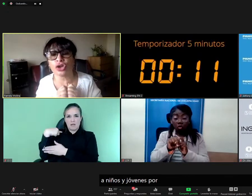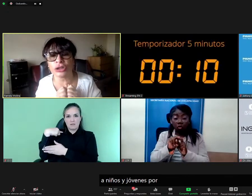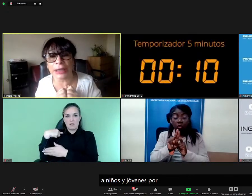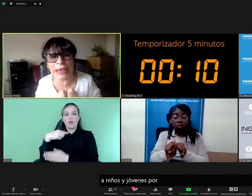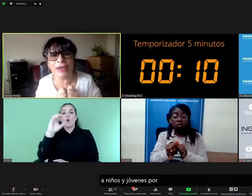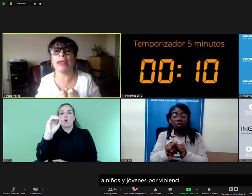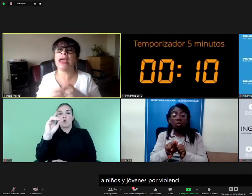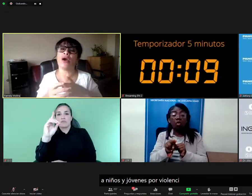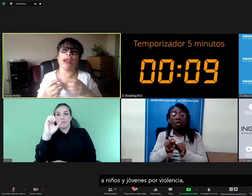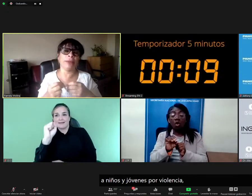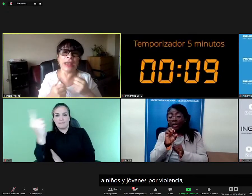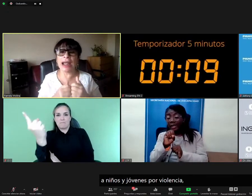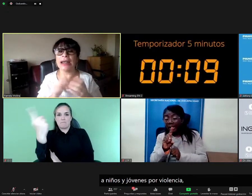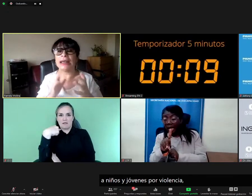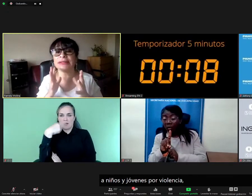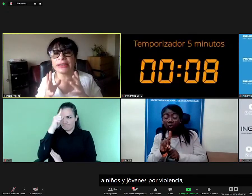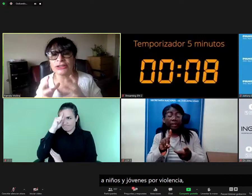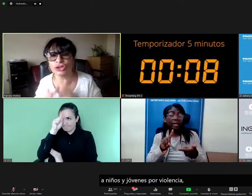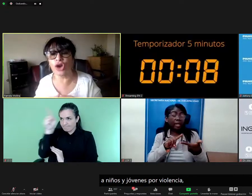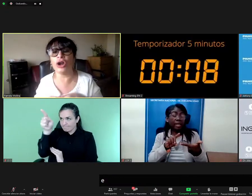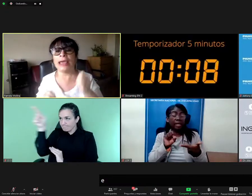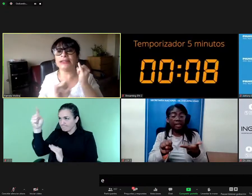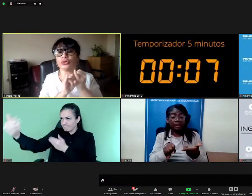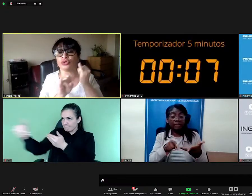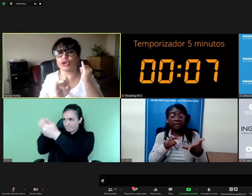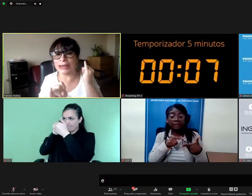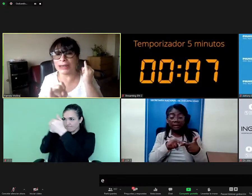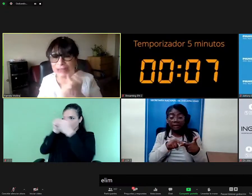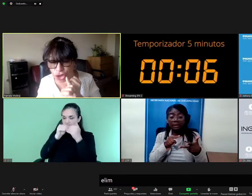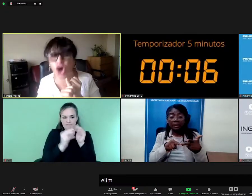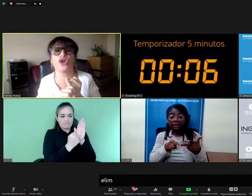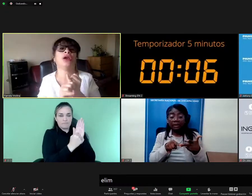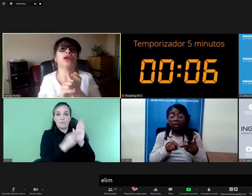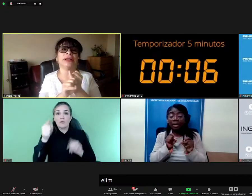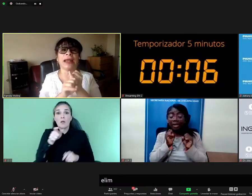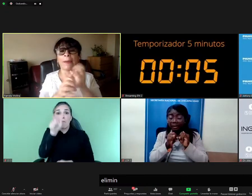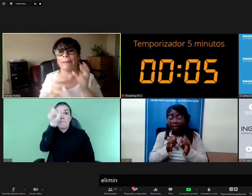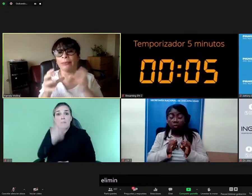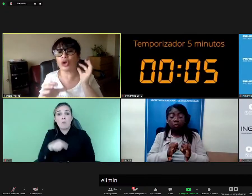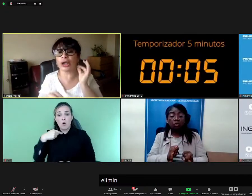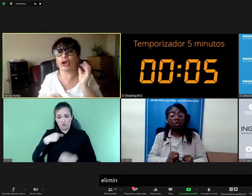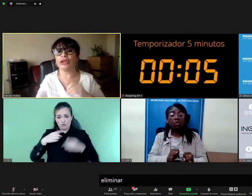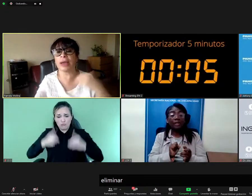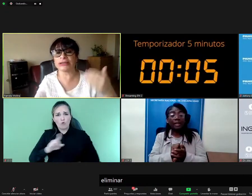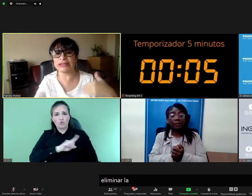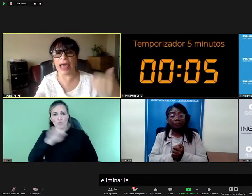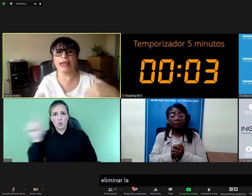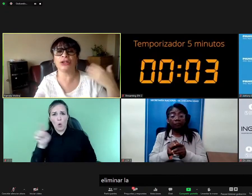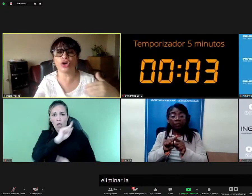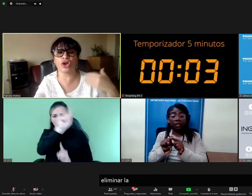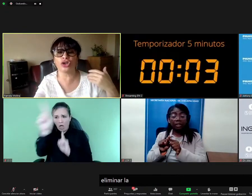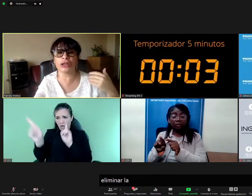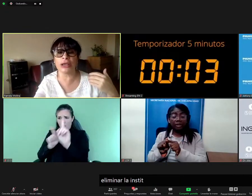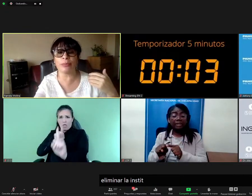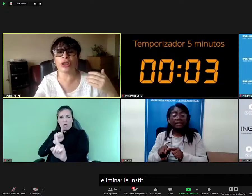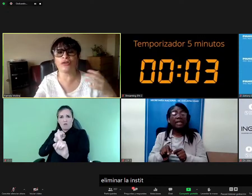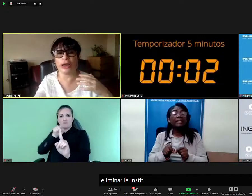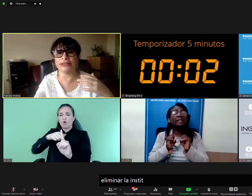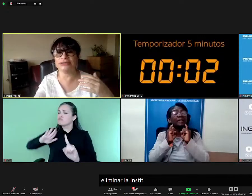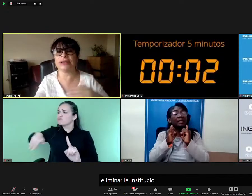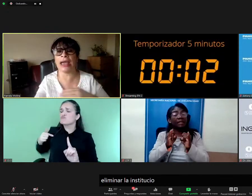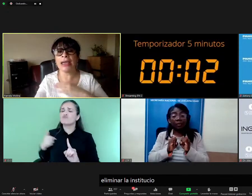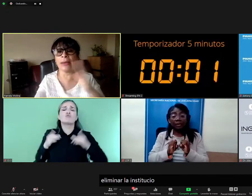of the um frameworks of sdgs eliminating interdiction institutionalization of women with